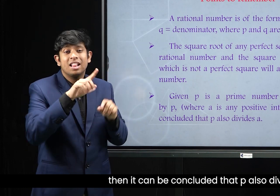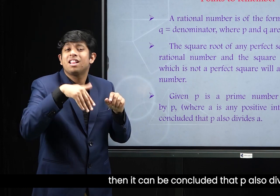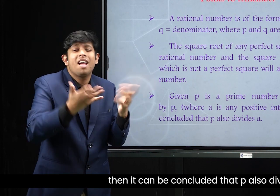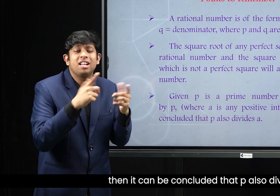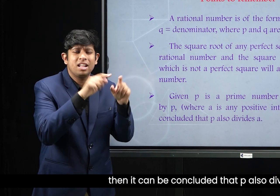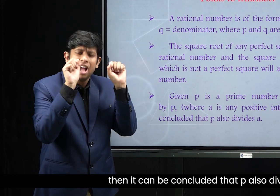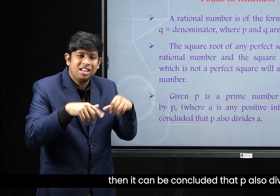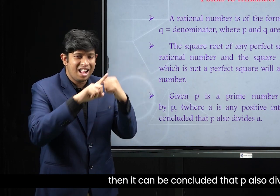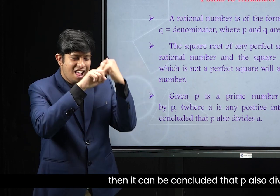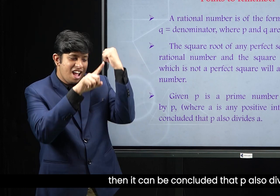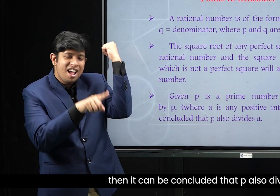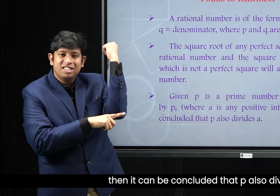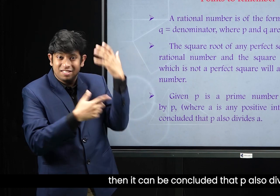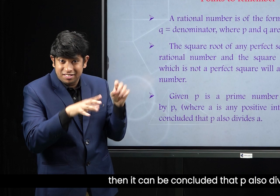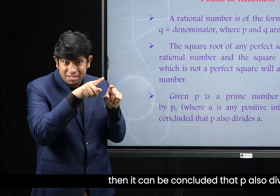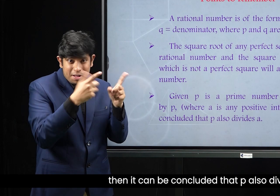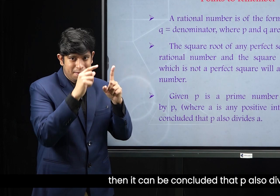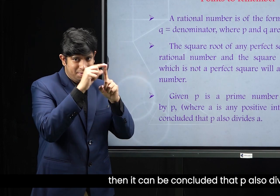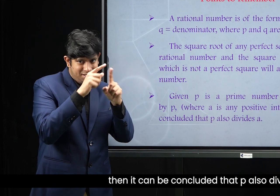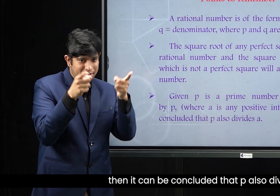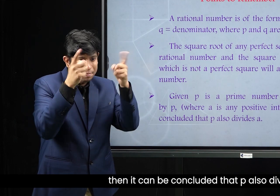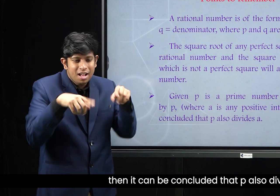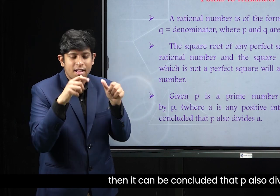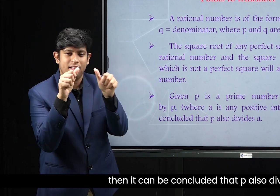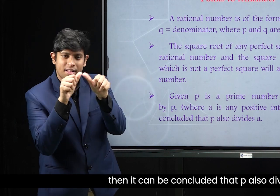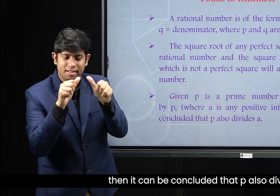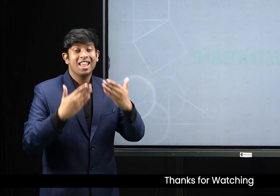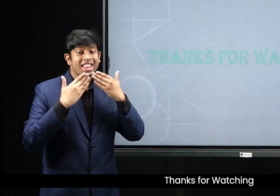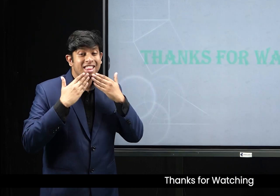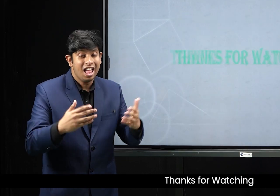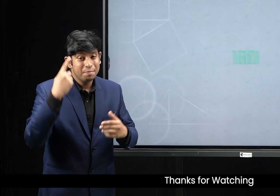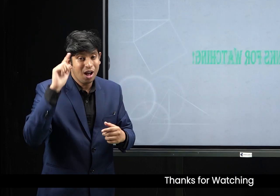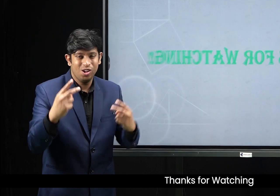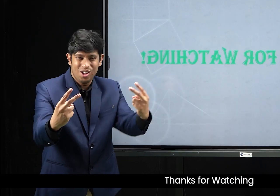P also divides A. Thanks for watching.